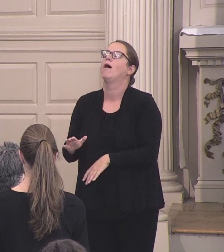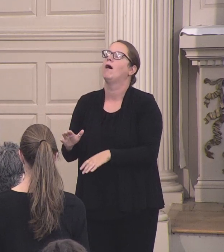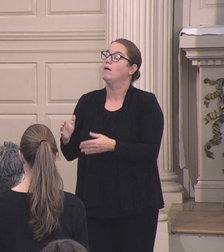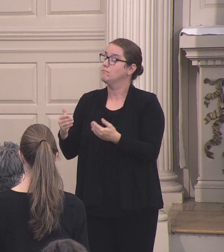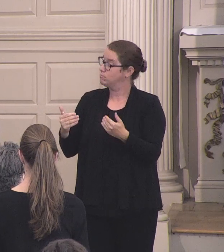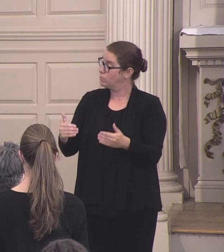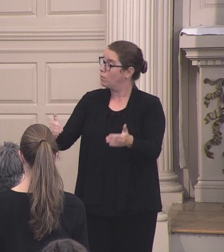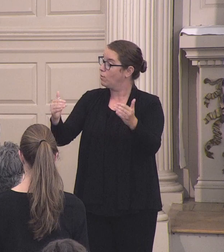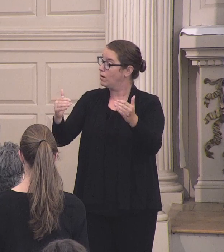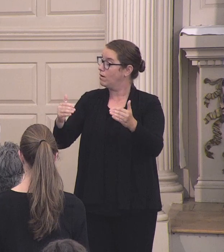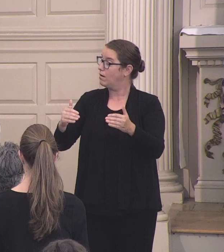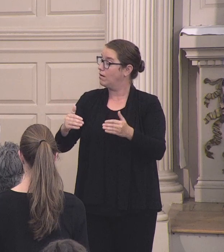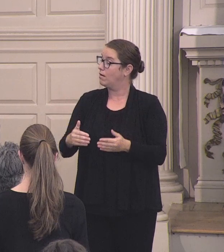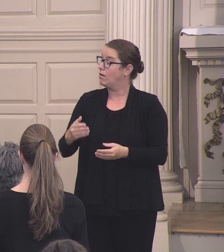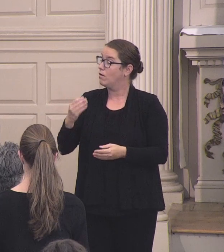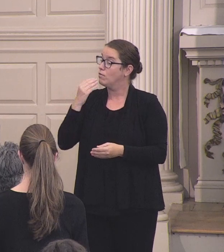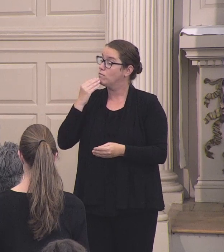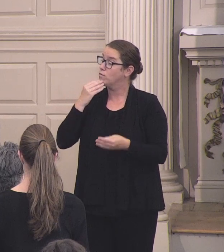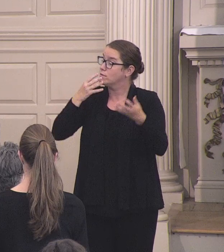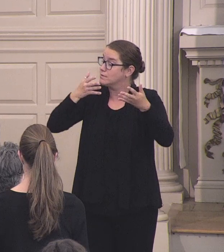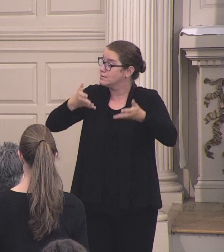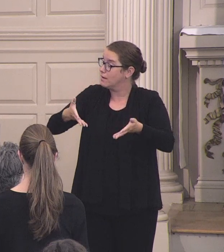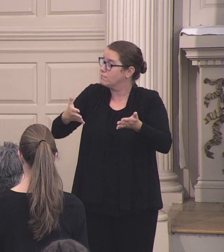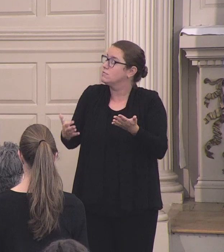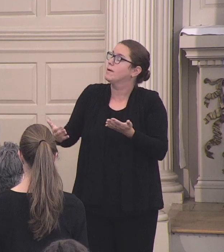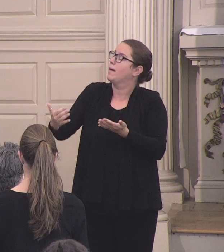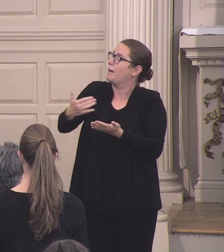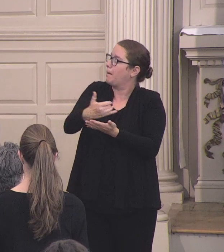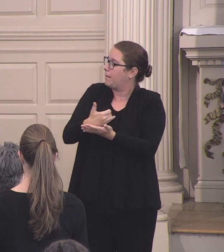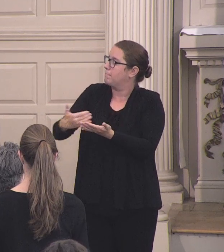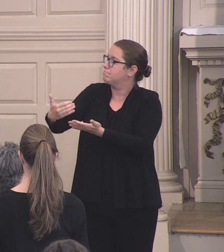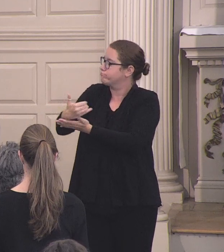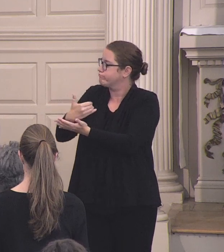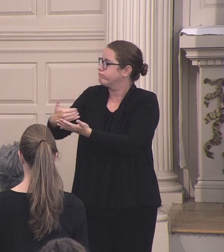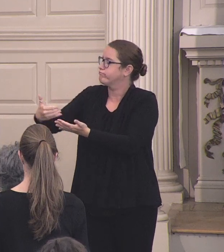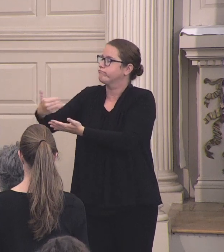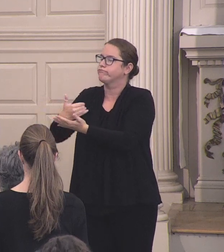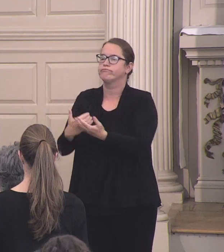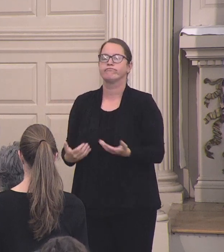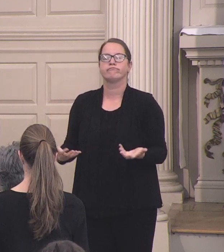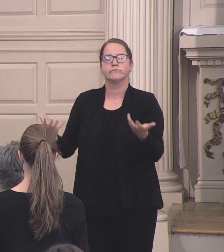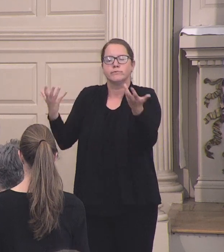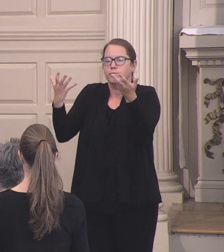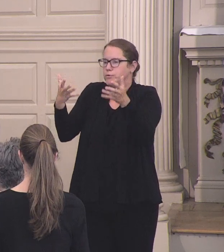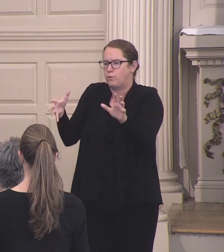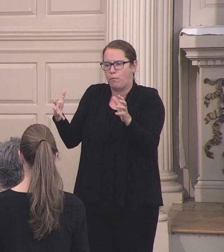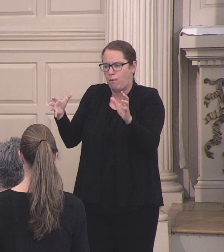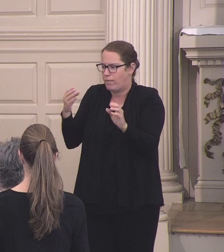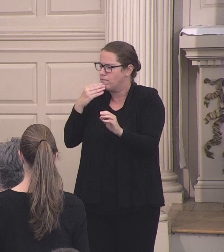the fragments left over so that nothing will be wasted.